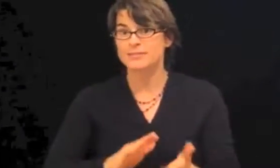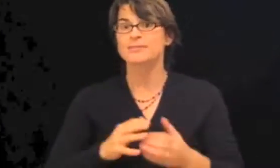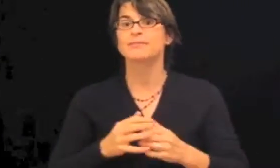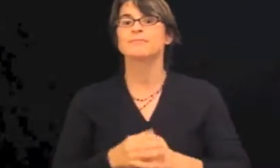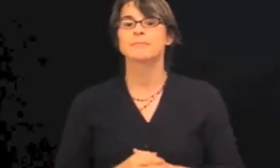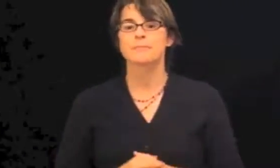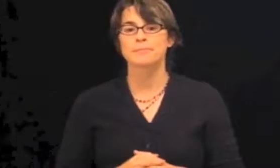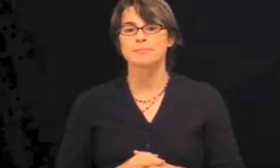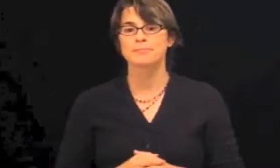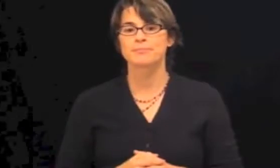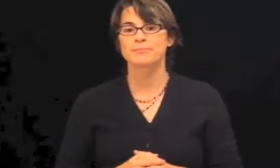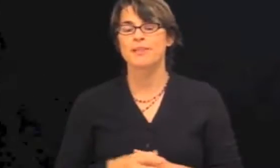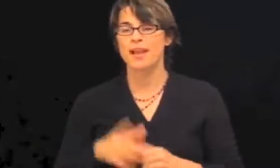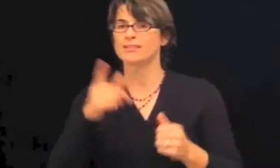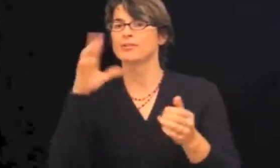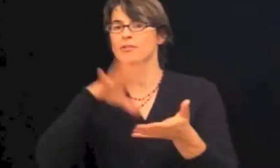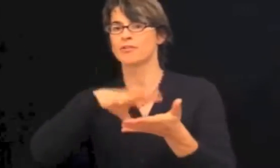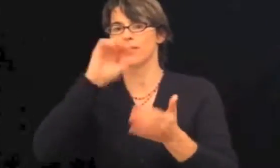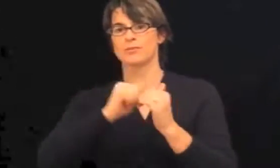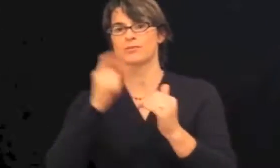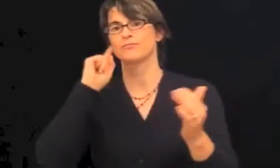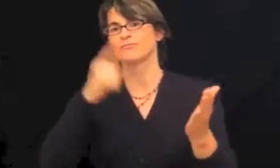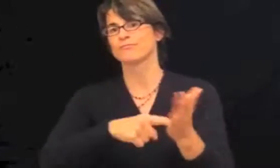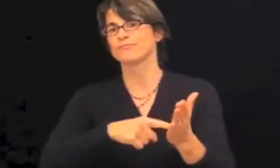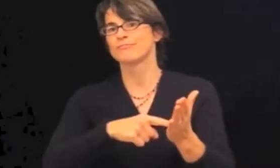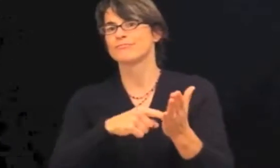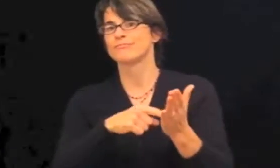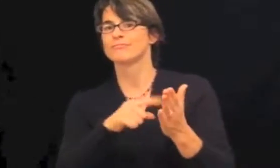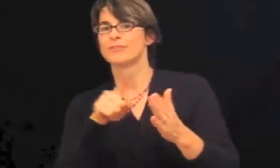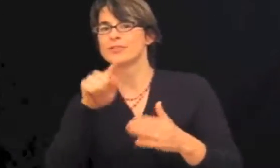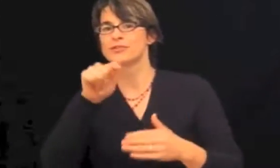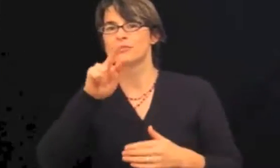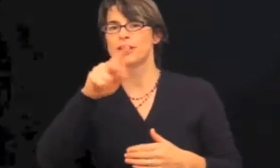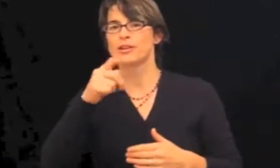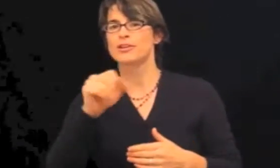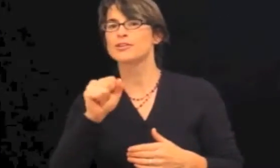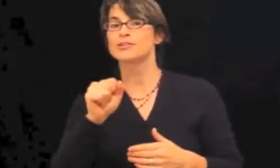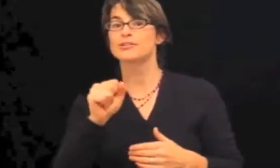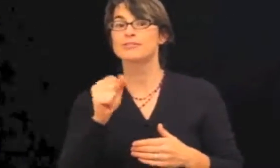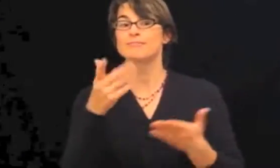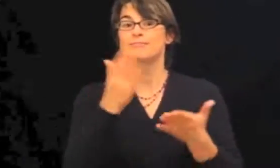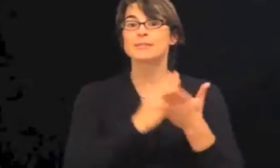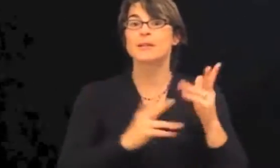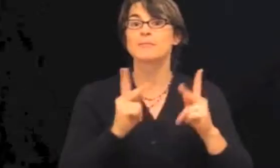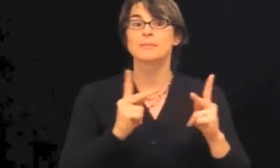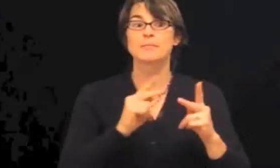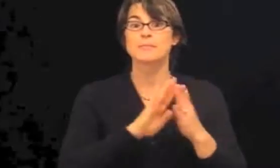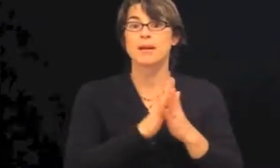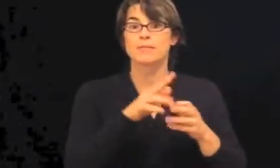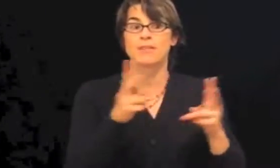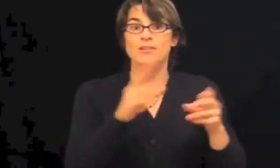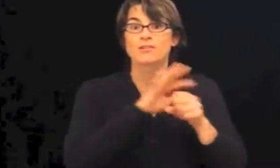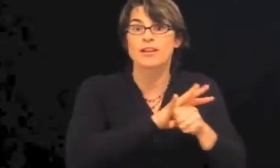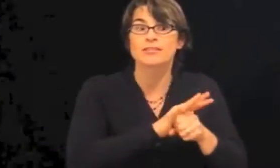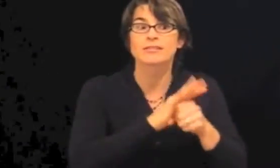It's also important to keep your stress level low. You need to learn how to recognize stress. Some